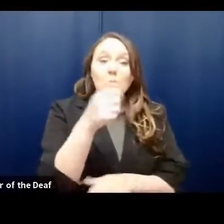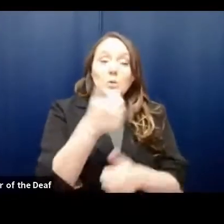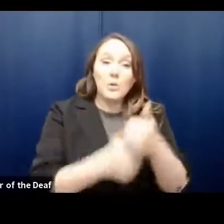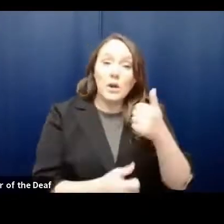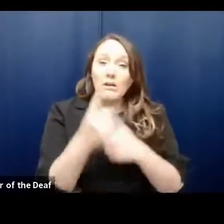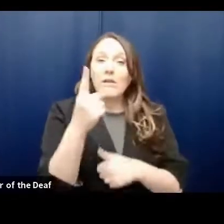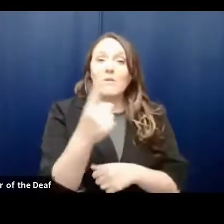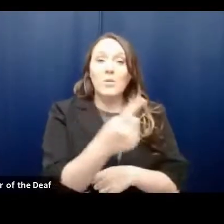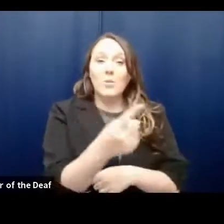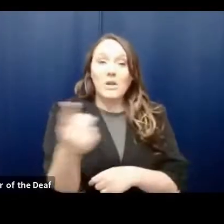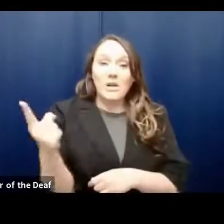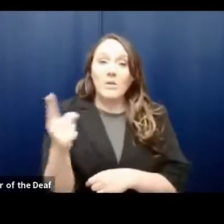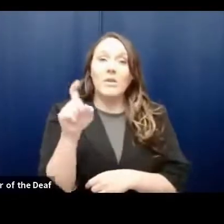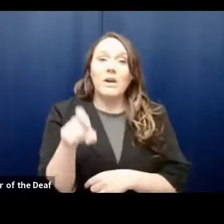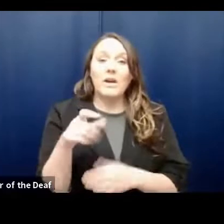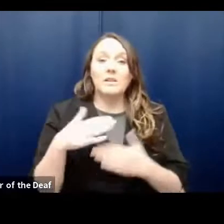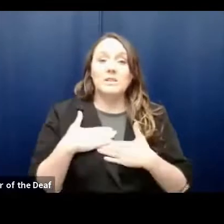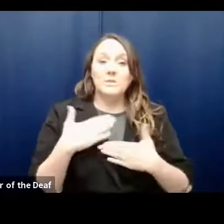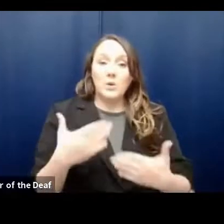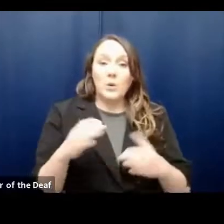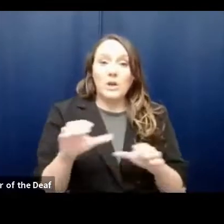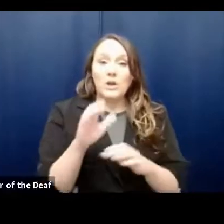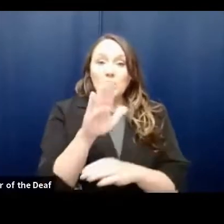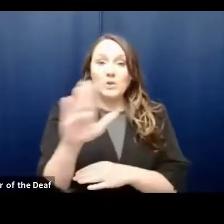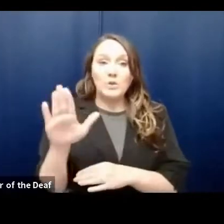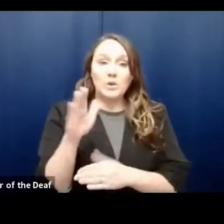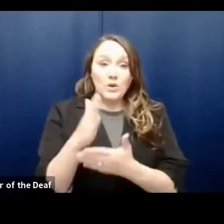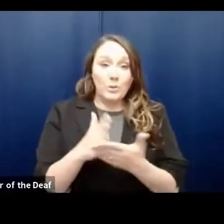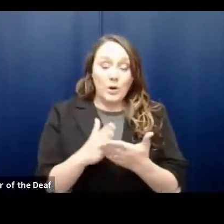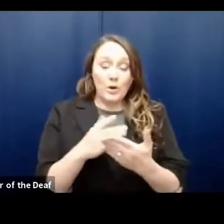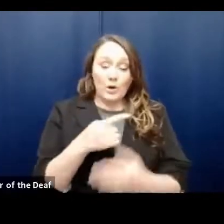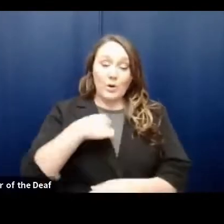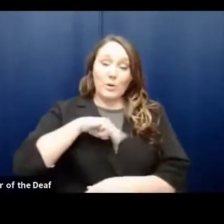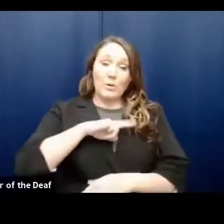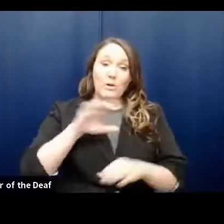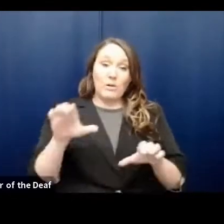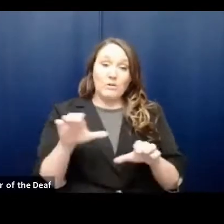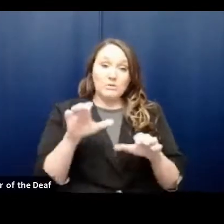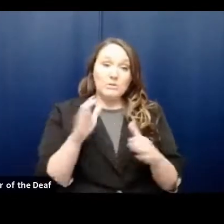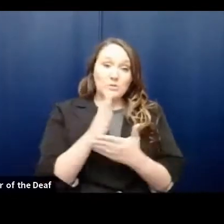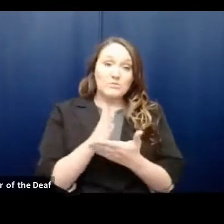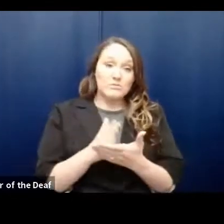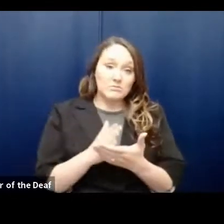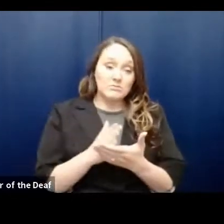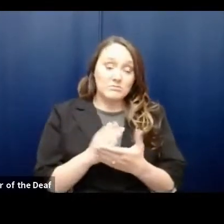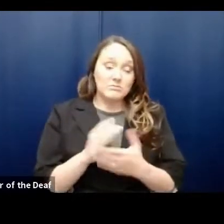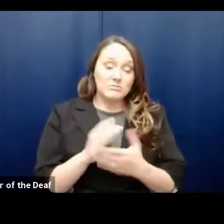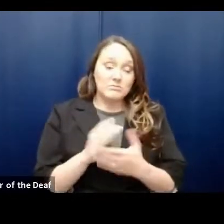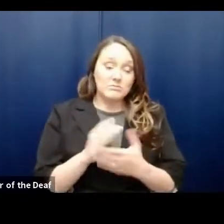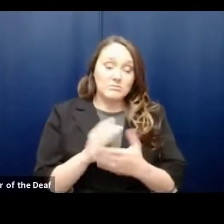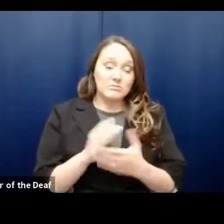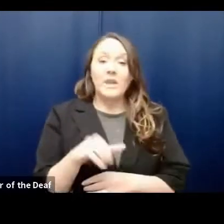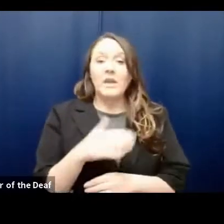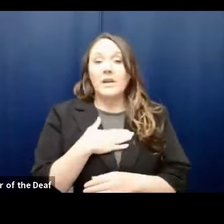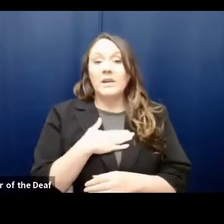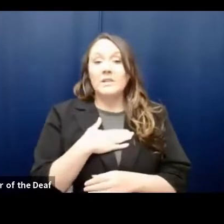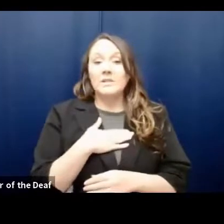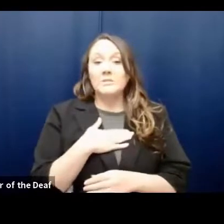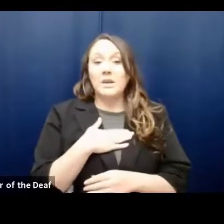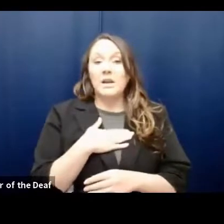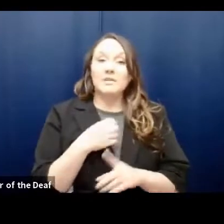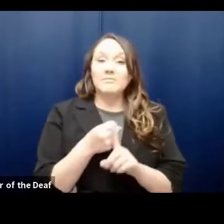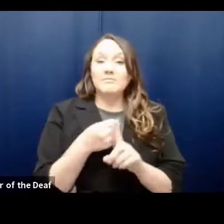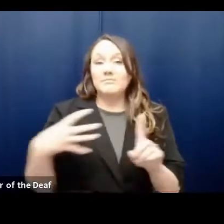there has to be willing to do their part. And all of us here have to be willing to do our parts. But anyway, that's my editorializing for the